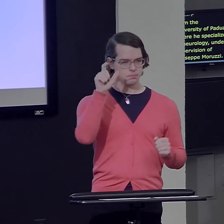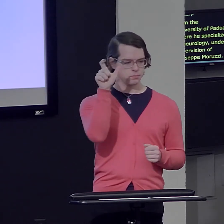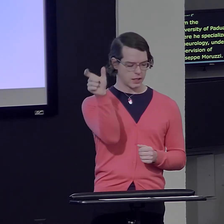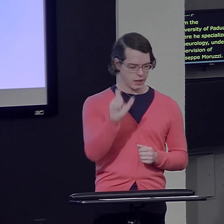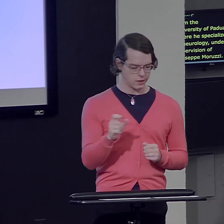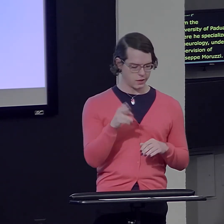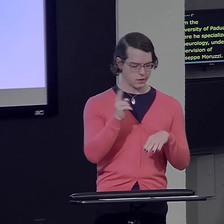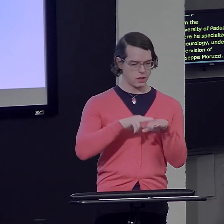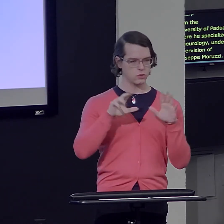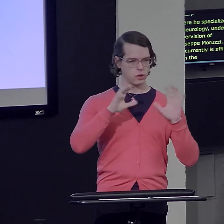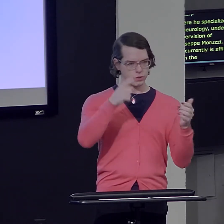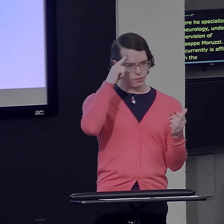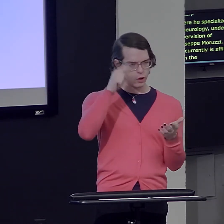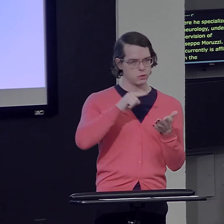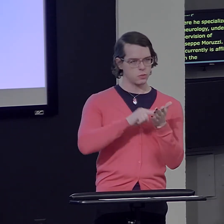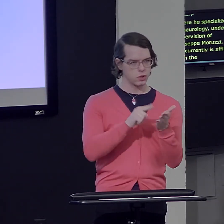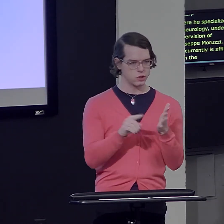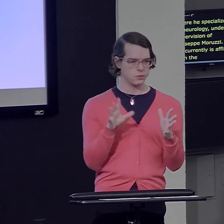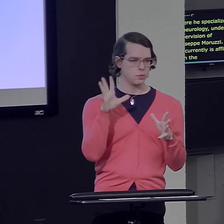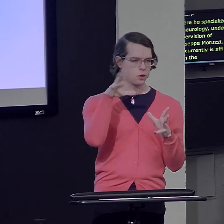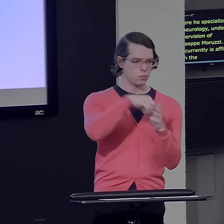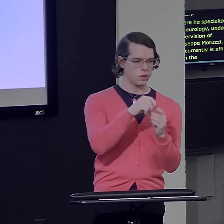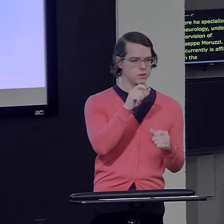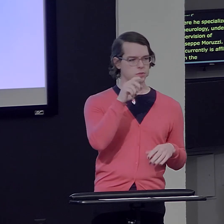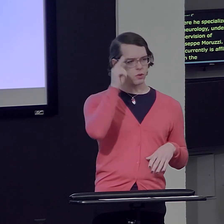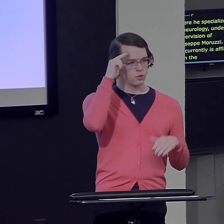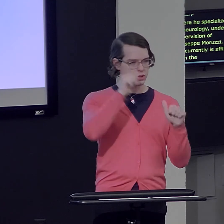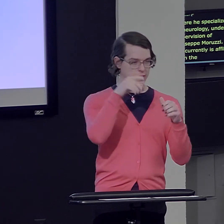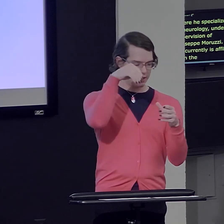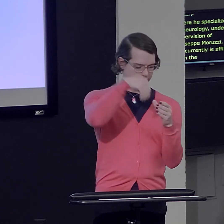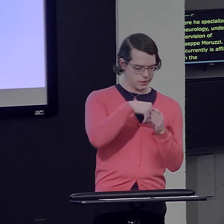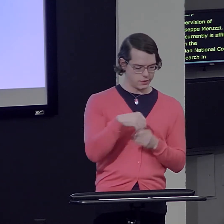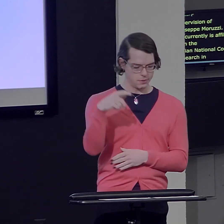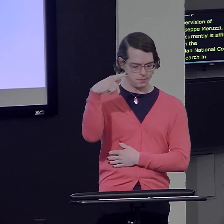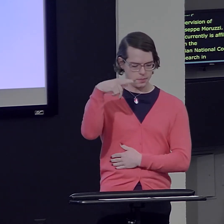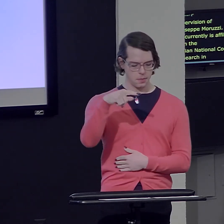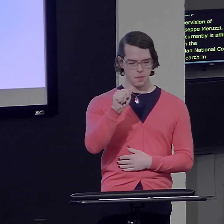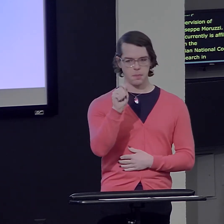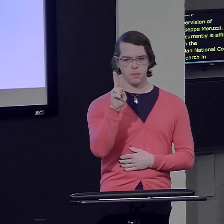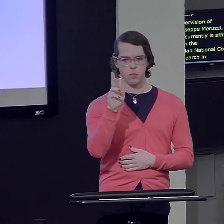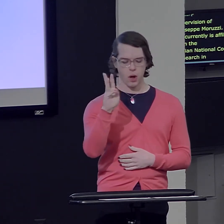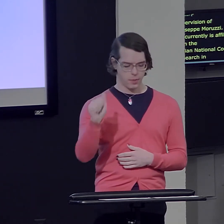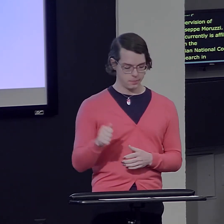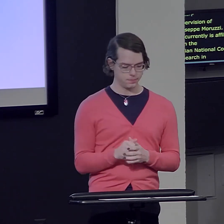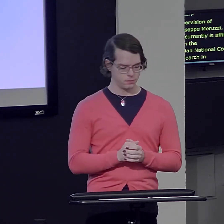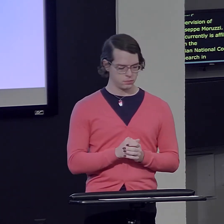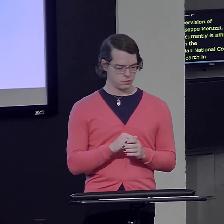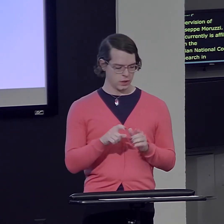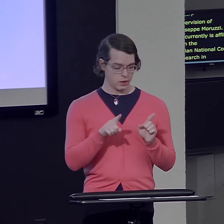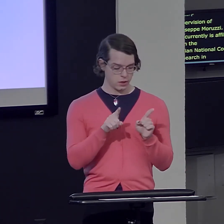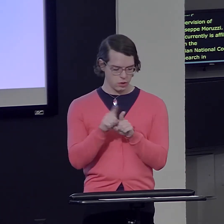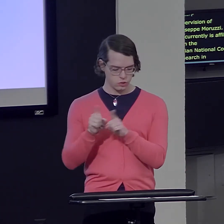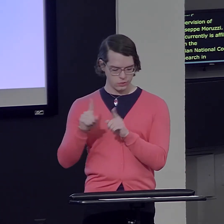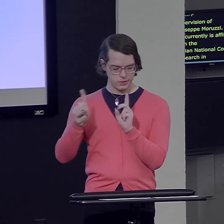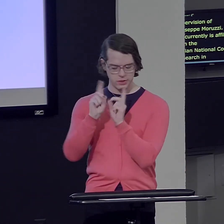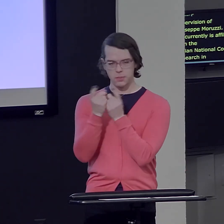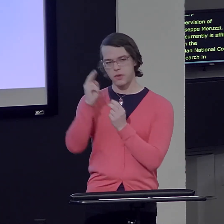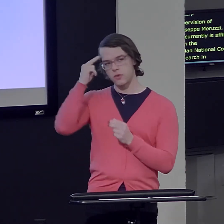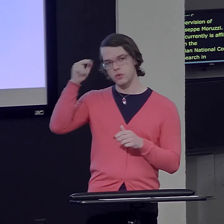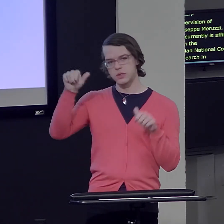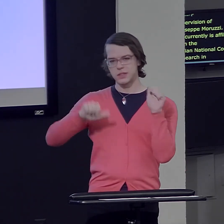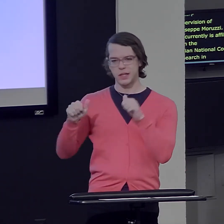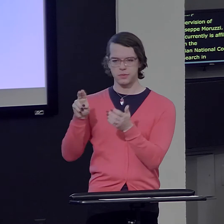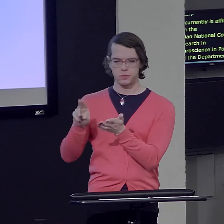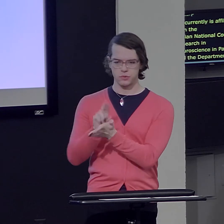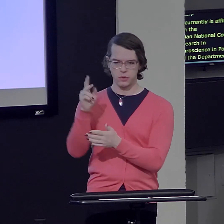He is currently affiliated with the Italian National Council for Research in